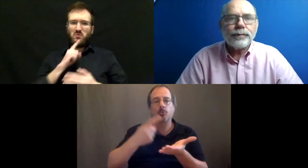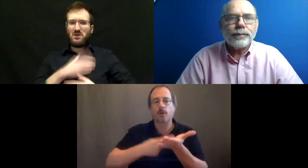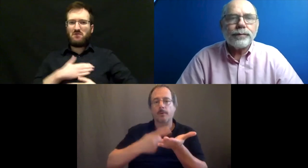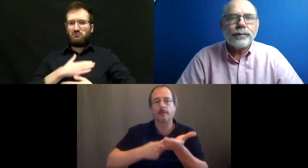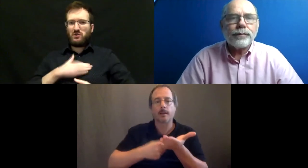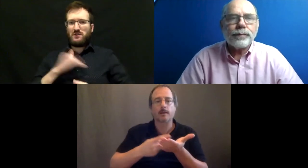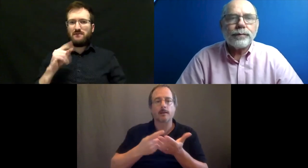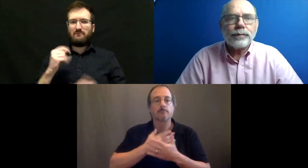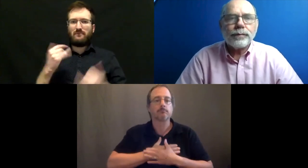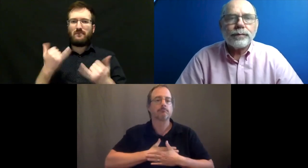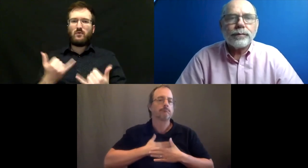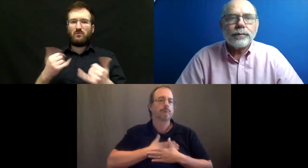comments.